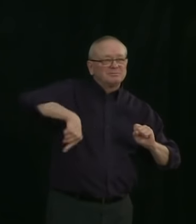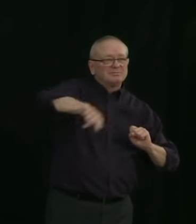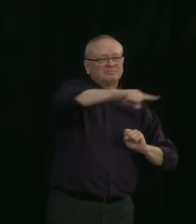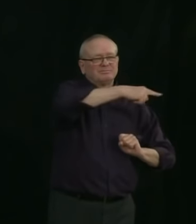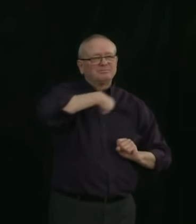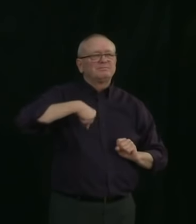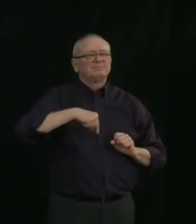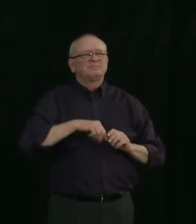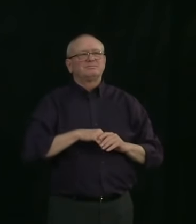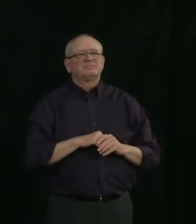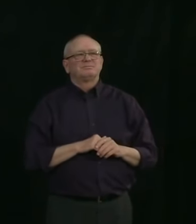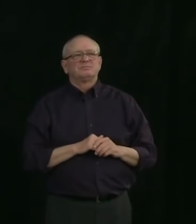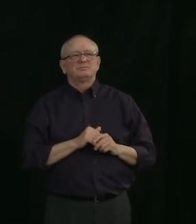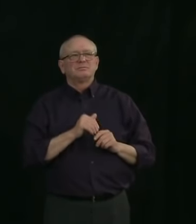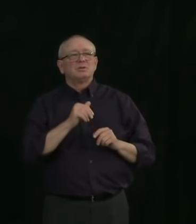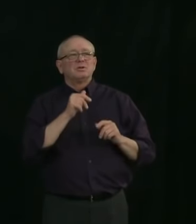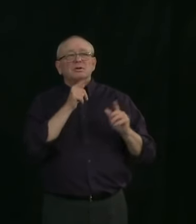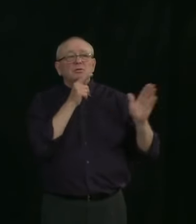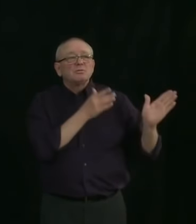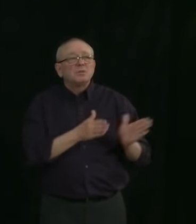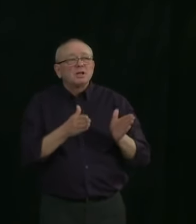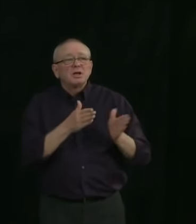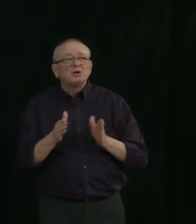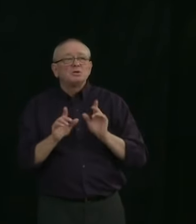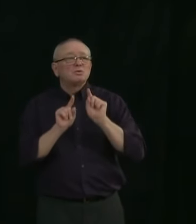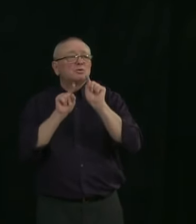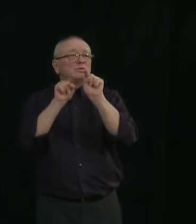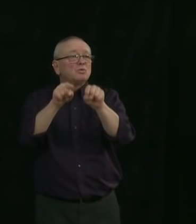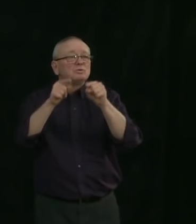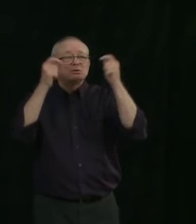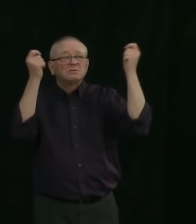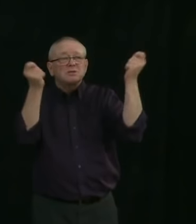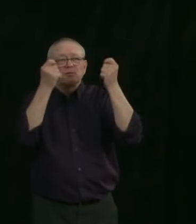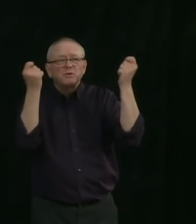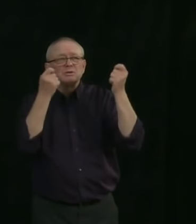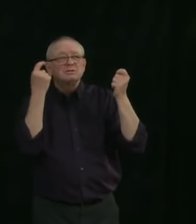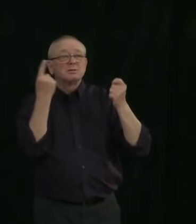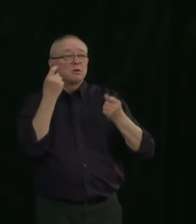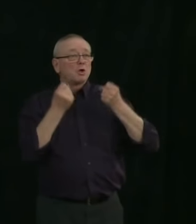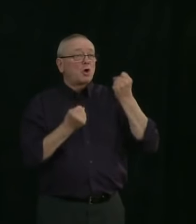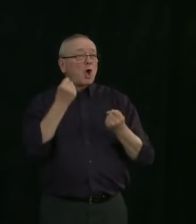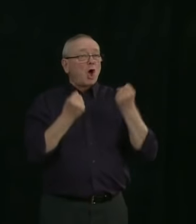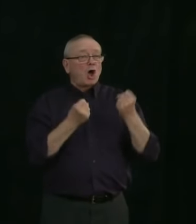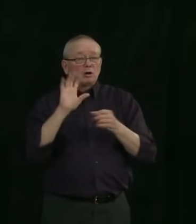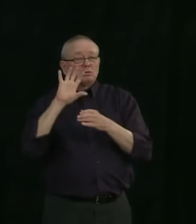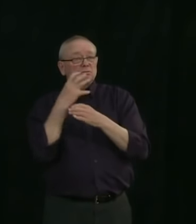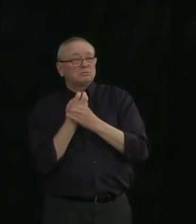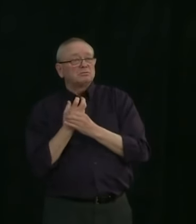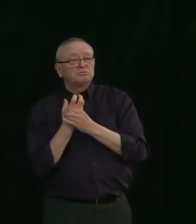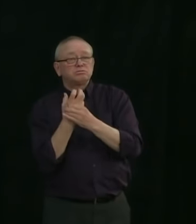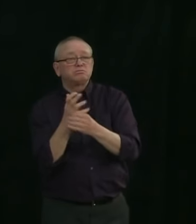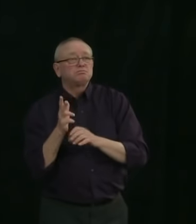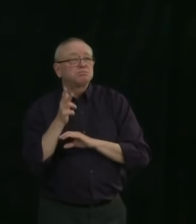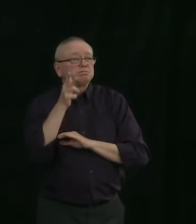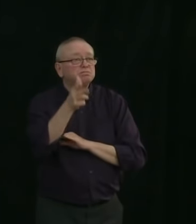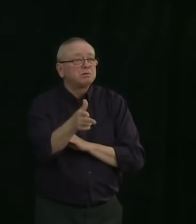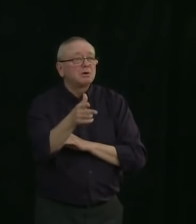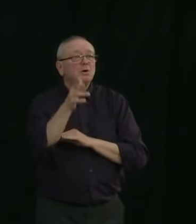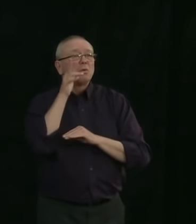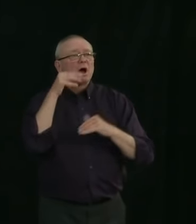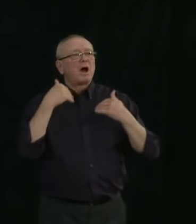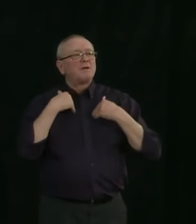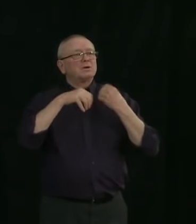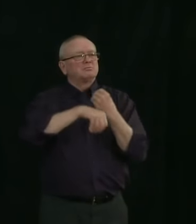anyone planning to attend a celebration in a car this weekend, as some groups are planning drive-in services, I want to remind you that